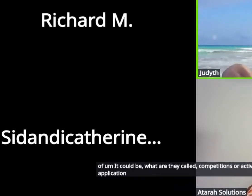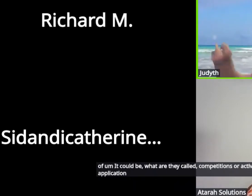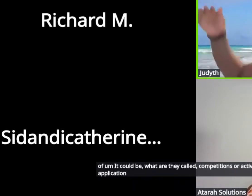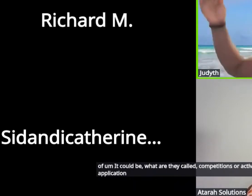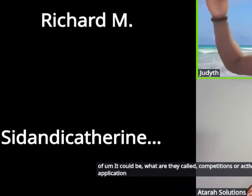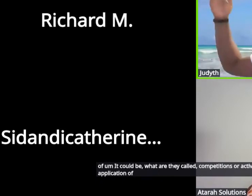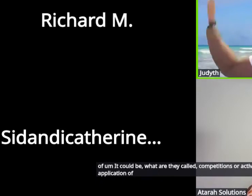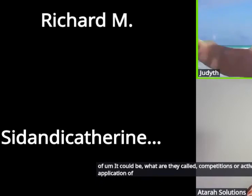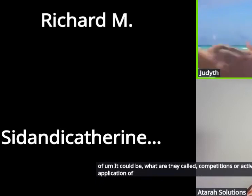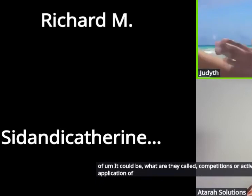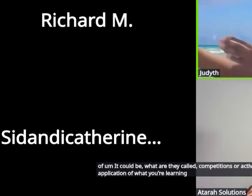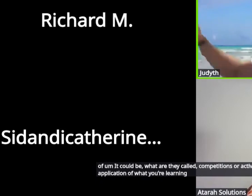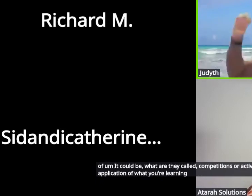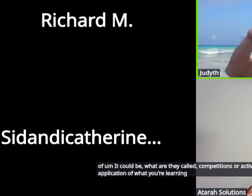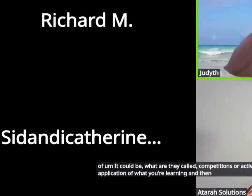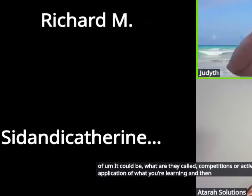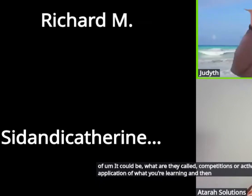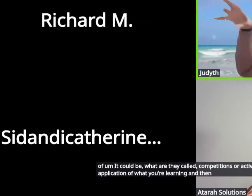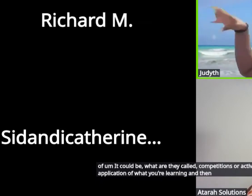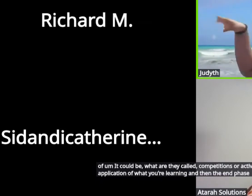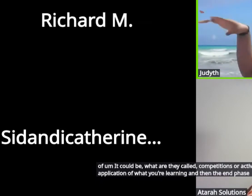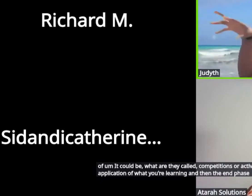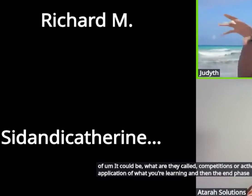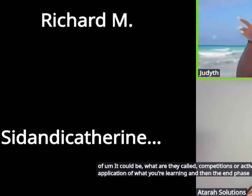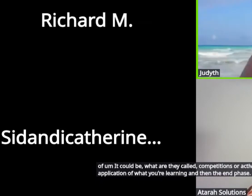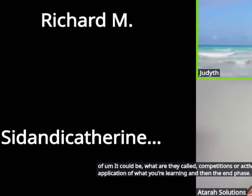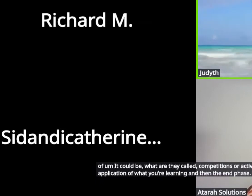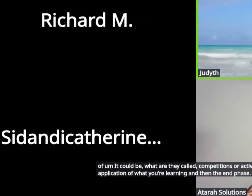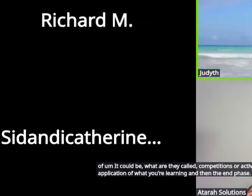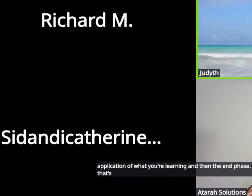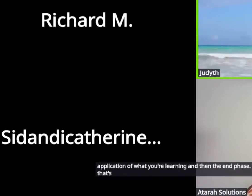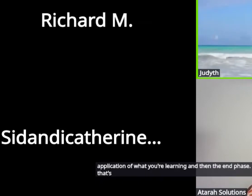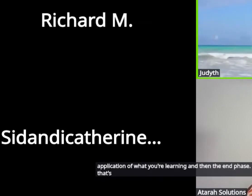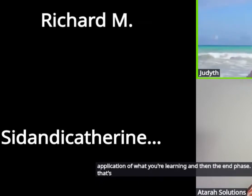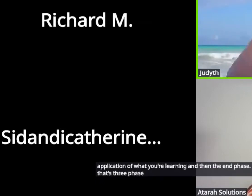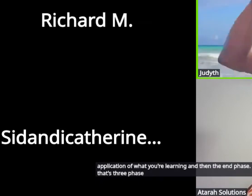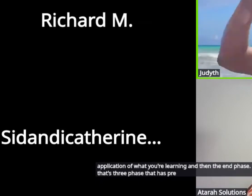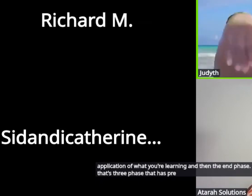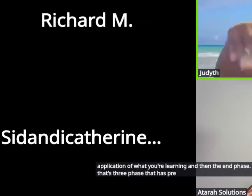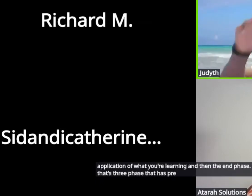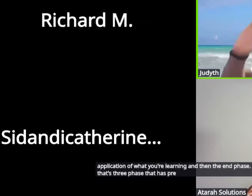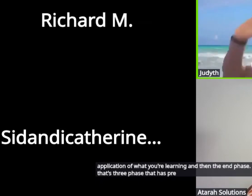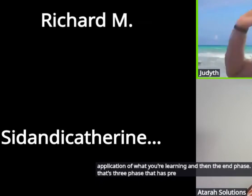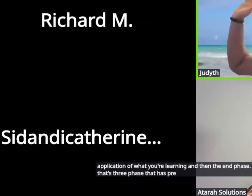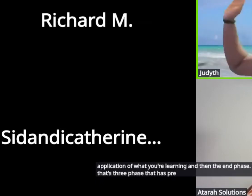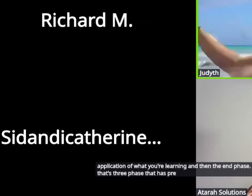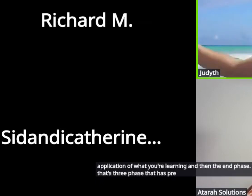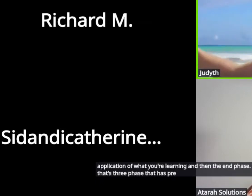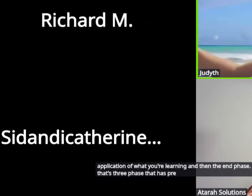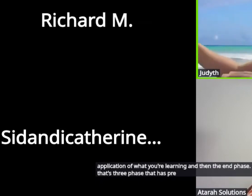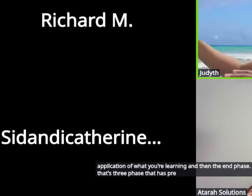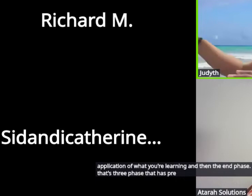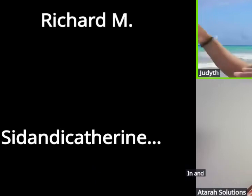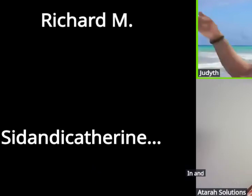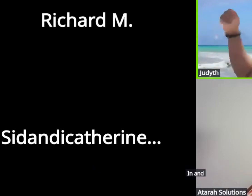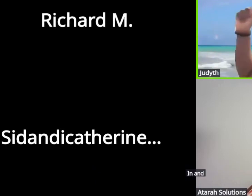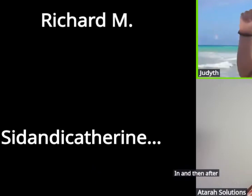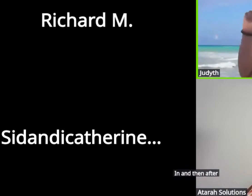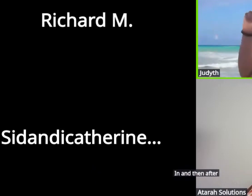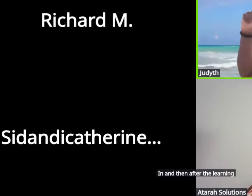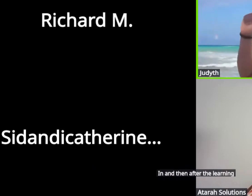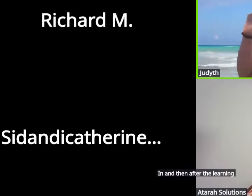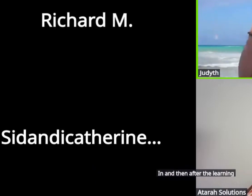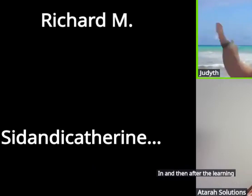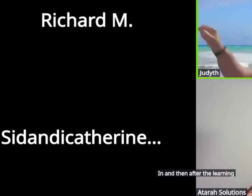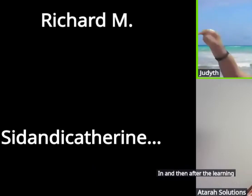learning, and then the end phase. So any program that's 3 phase that has pre, in, and then after the learning,